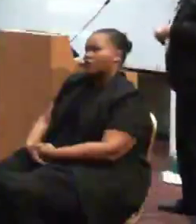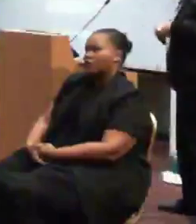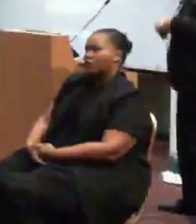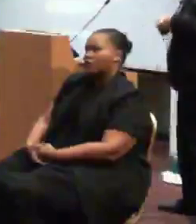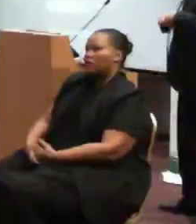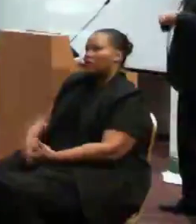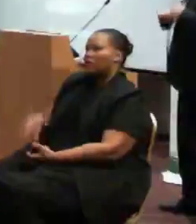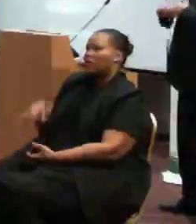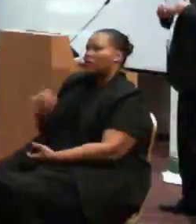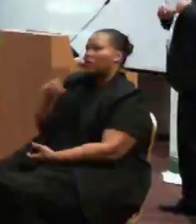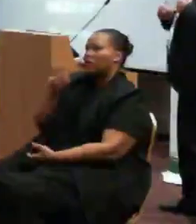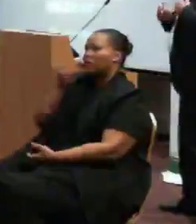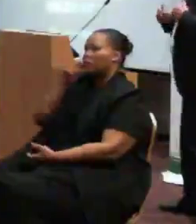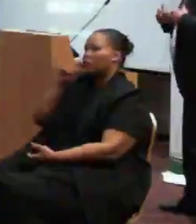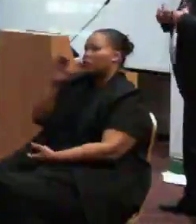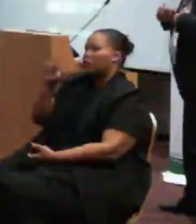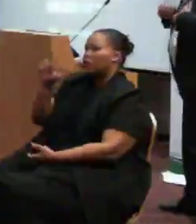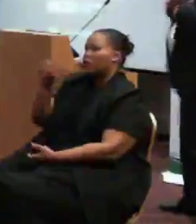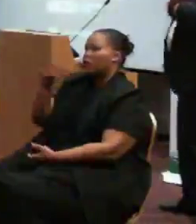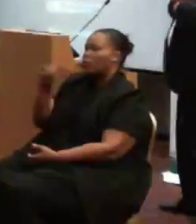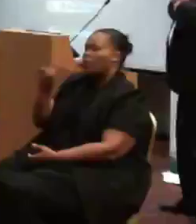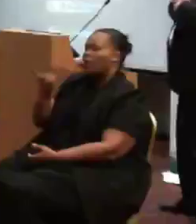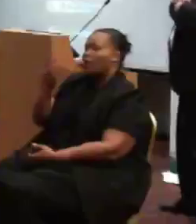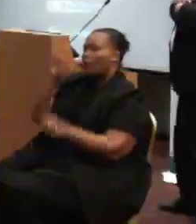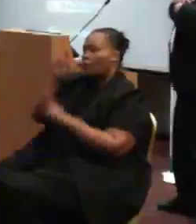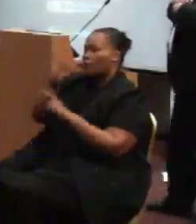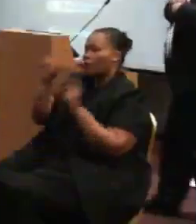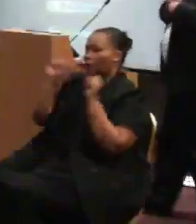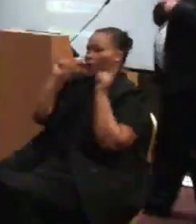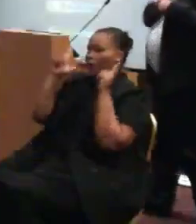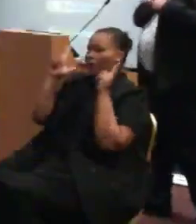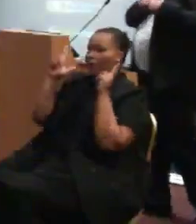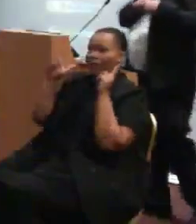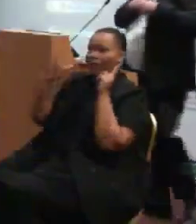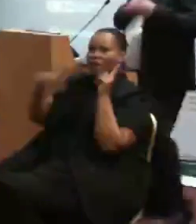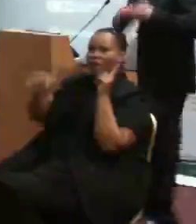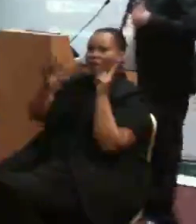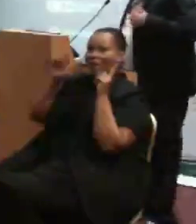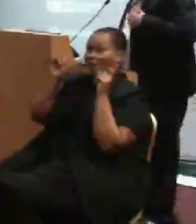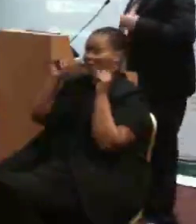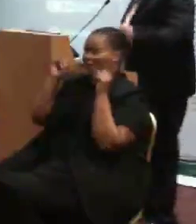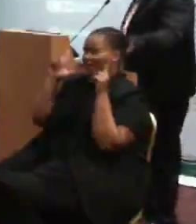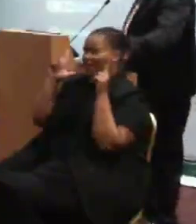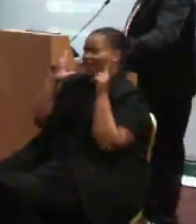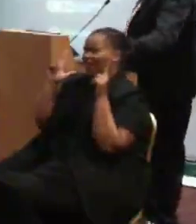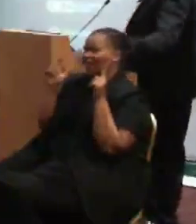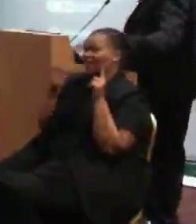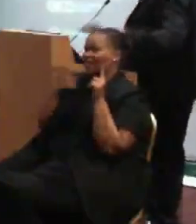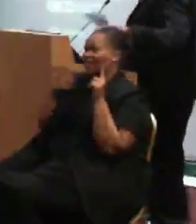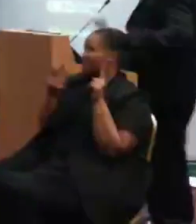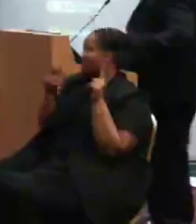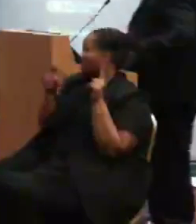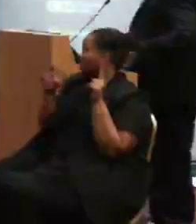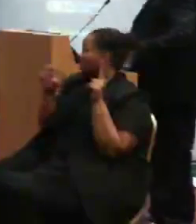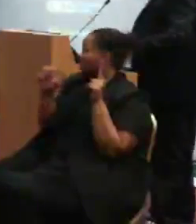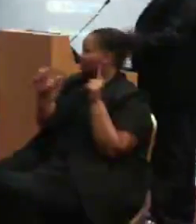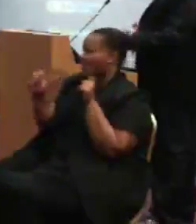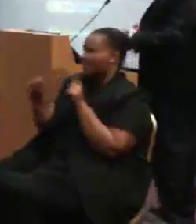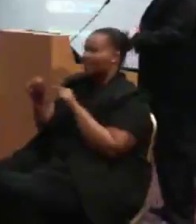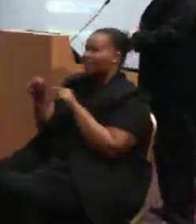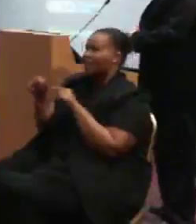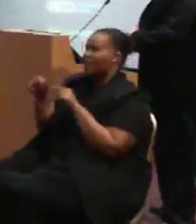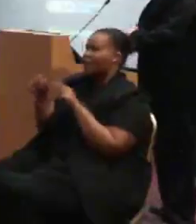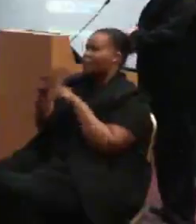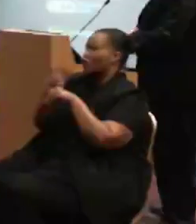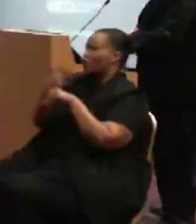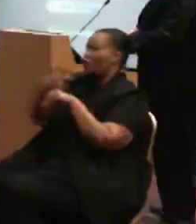Mr. Ted Blom. I hope everybody's awake. Everybody's awake because, as you say, that Nersa must fix all the ills of